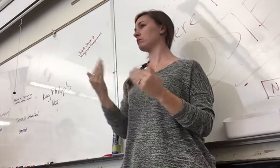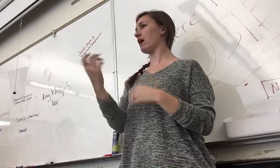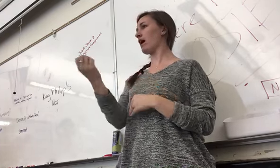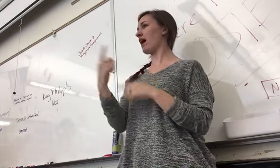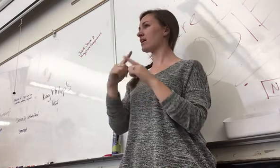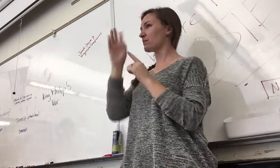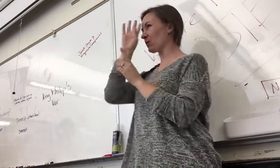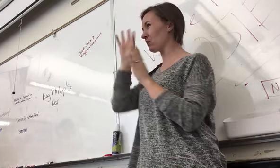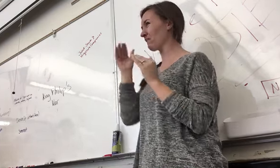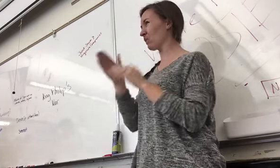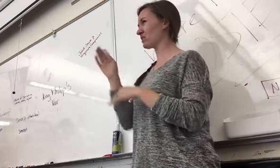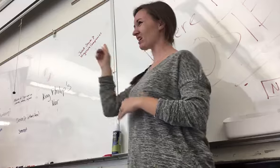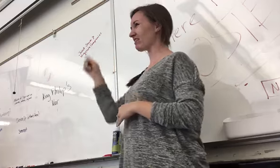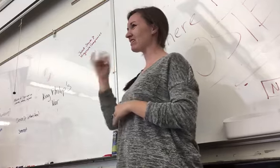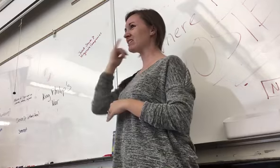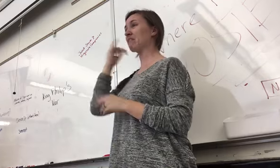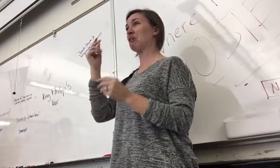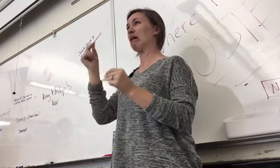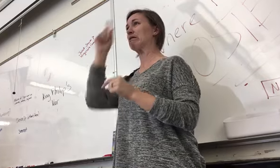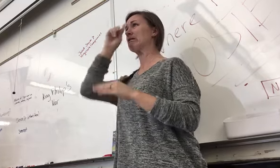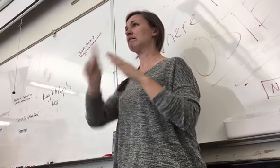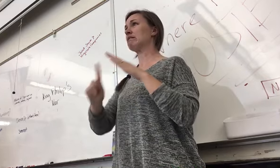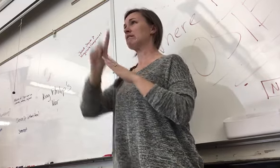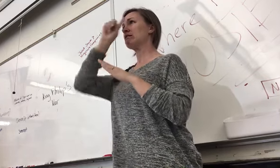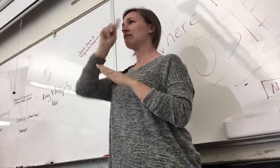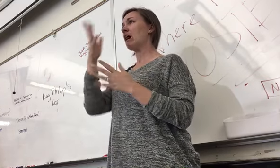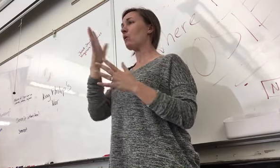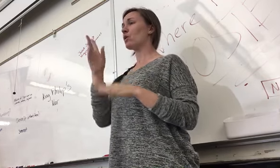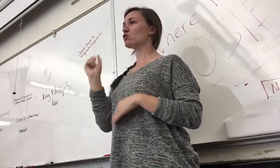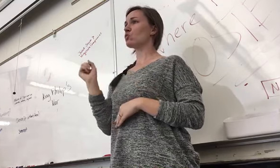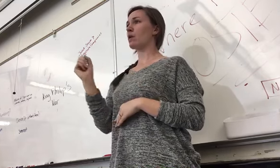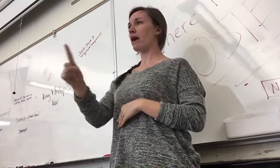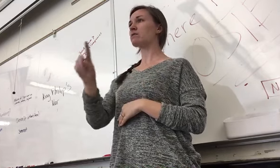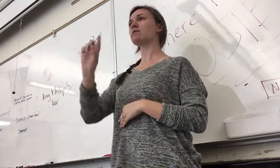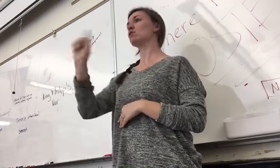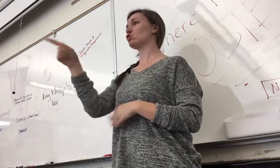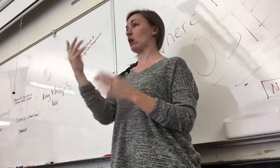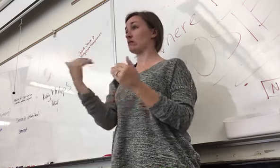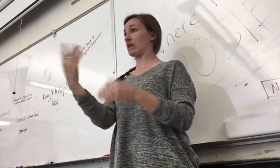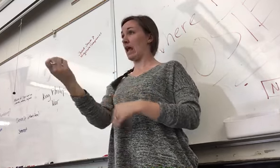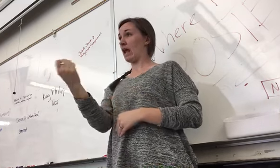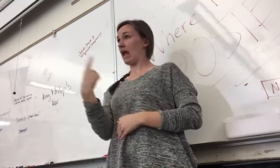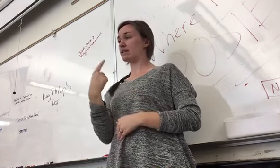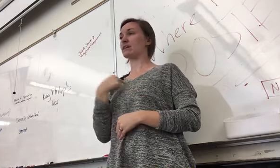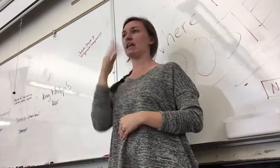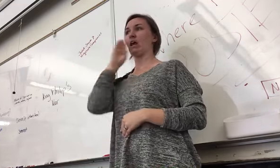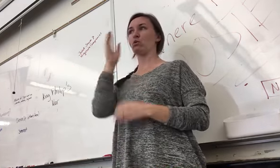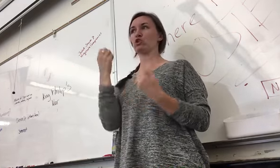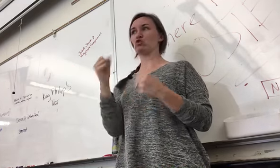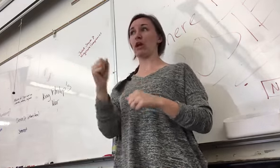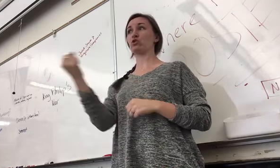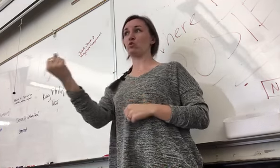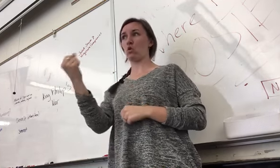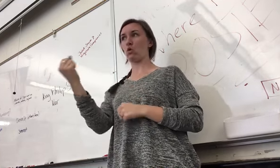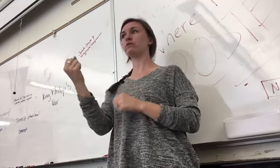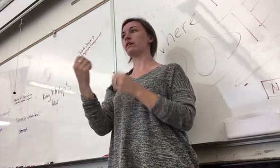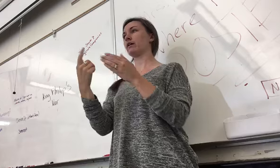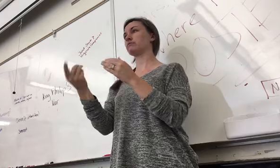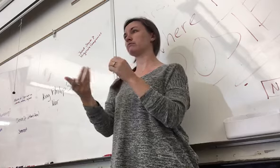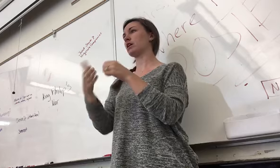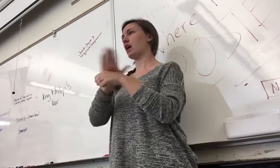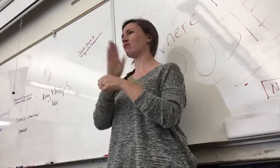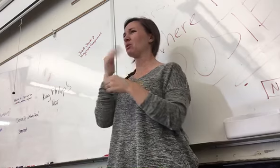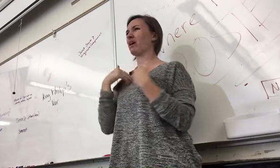these. If you all of a sudden say, I've suddenly had an idea of something I want to ask, just ask, and we'll try to get through it. We have about 20 or so